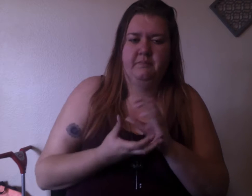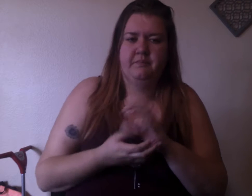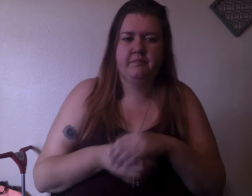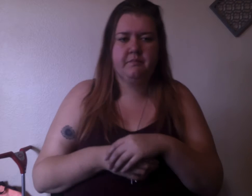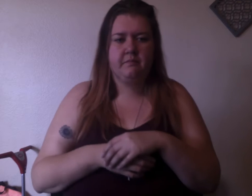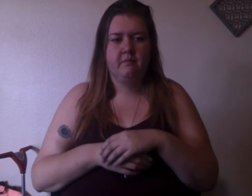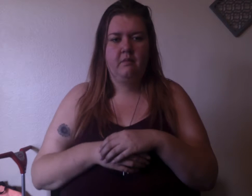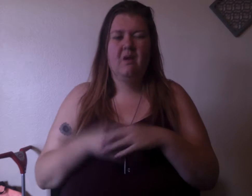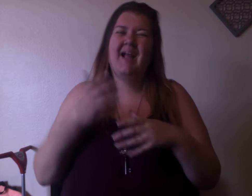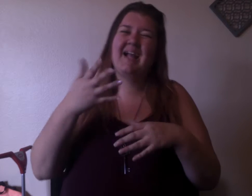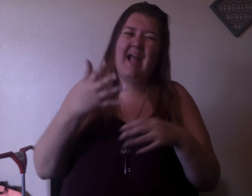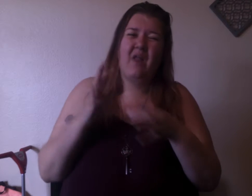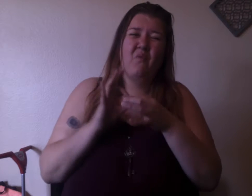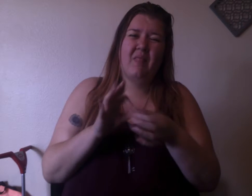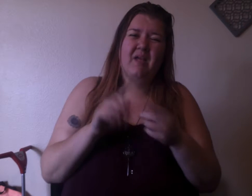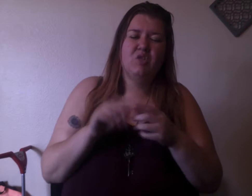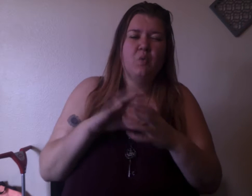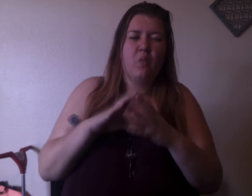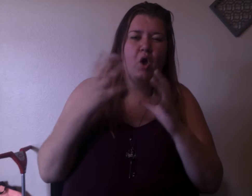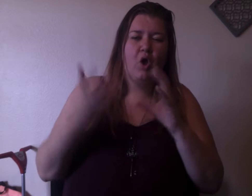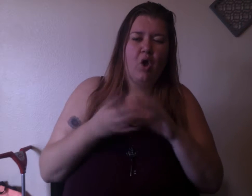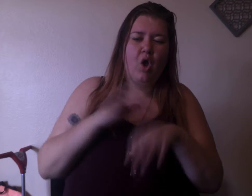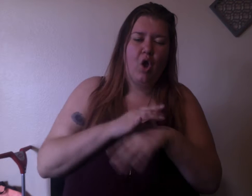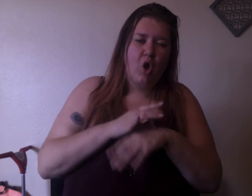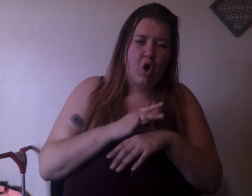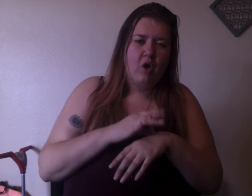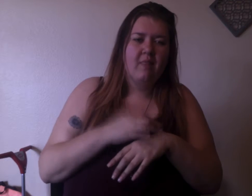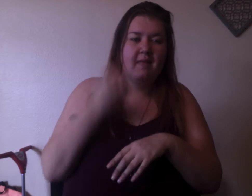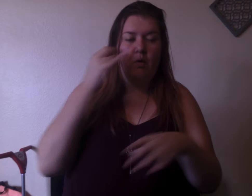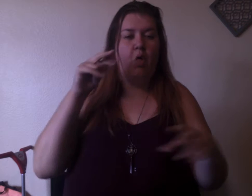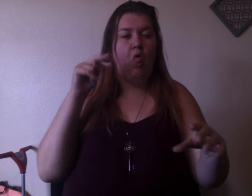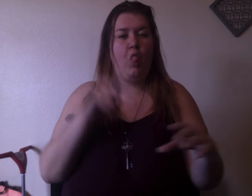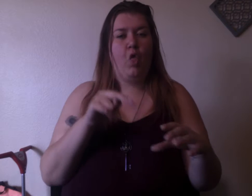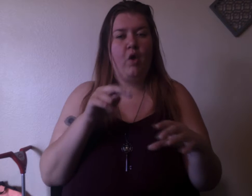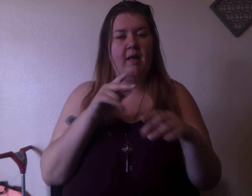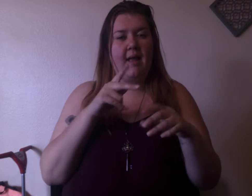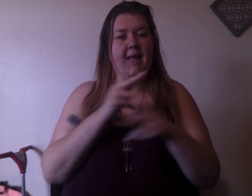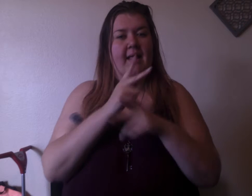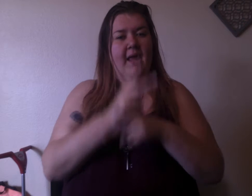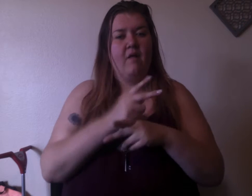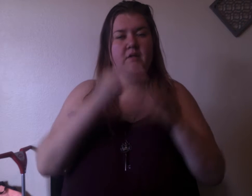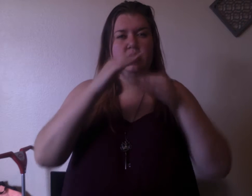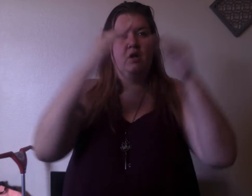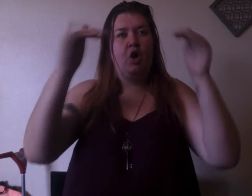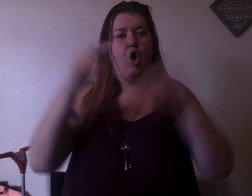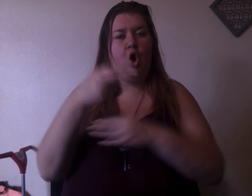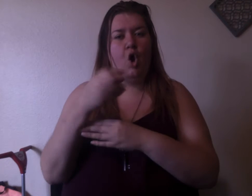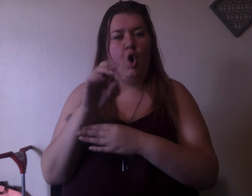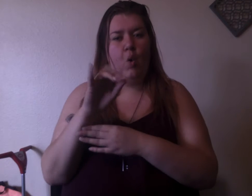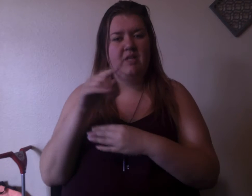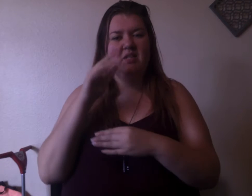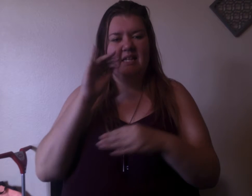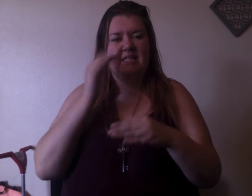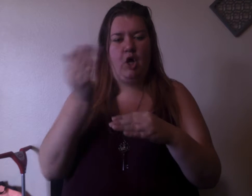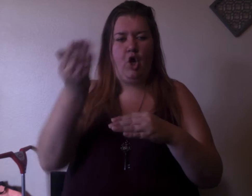of relate to the Earth. If you look carefully at the horizon, you might see a little bit of a curvature, especially if you were to get into the